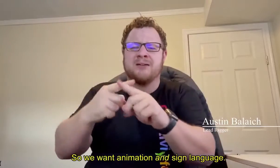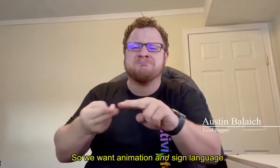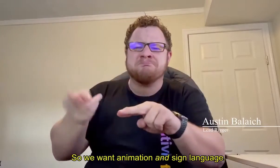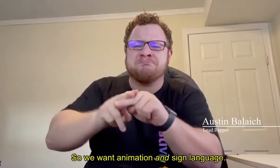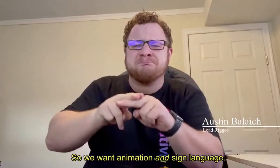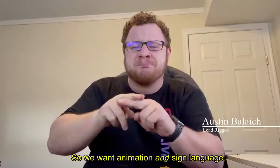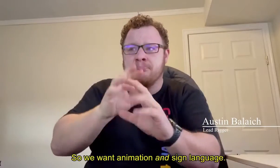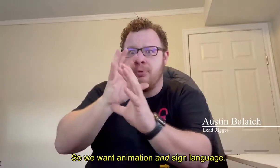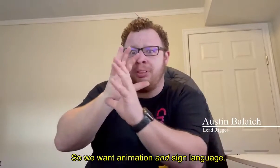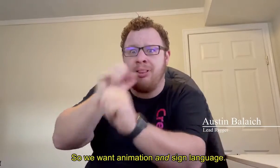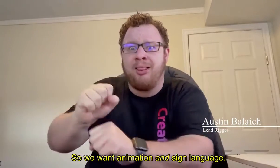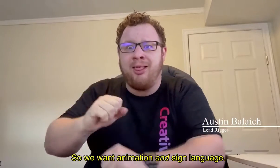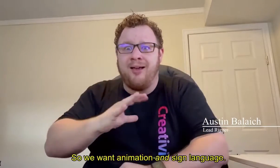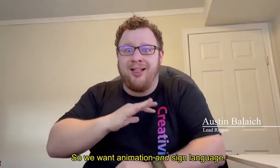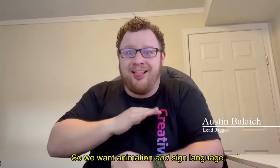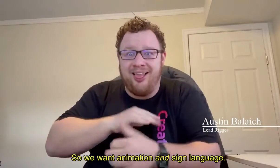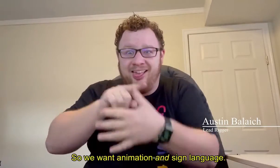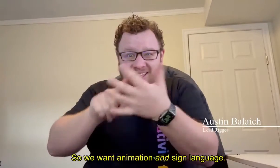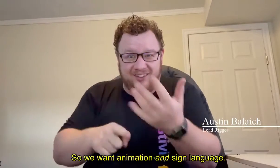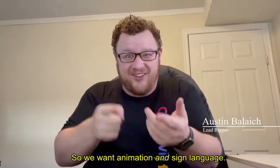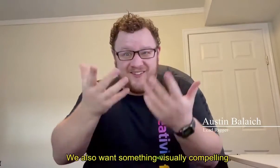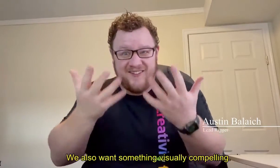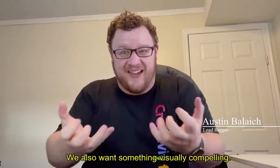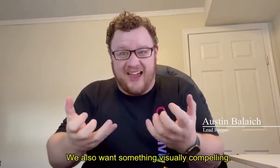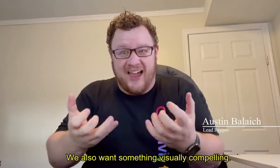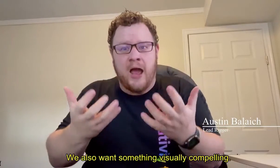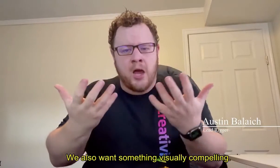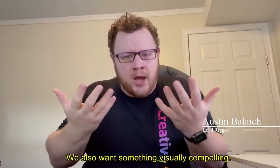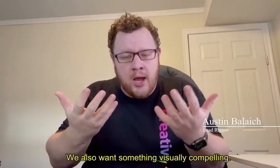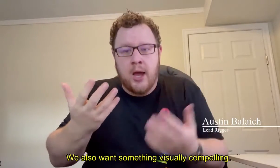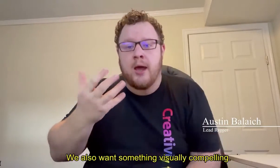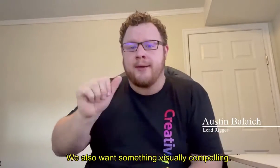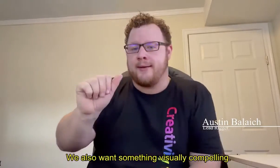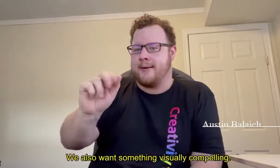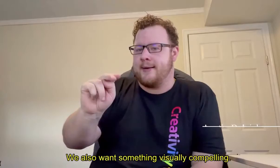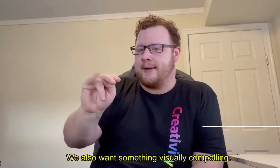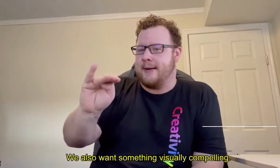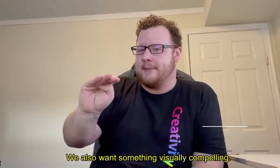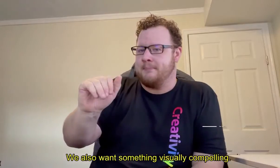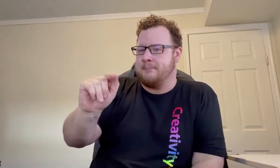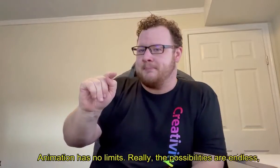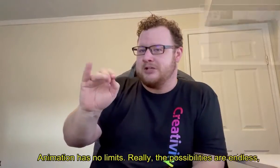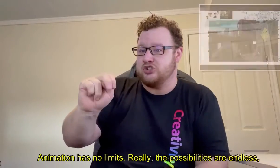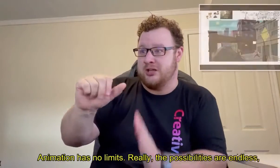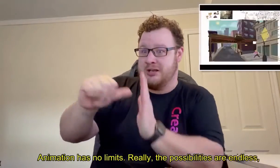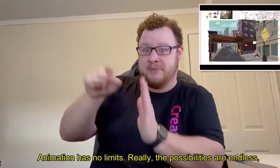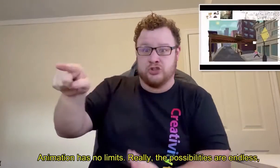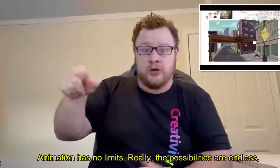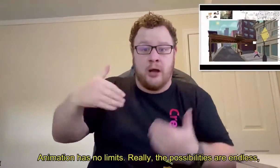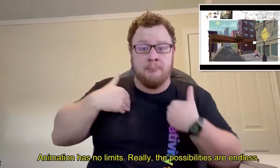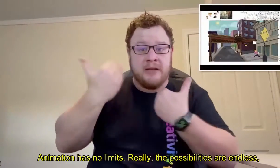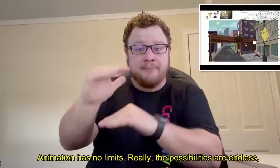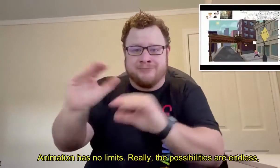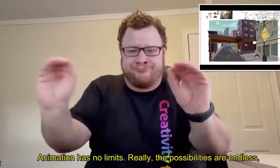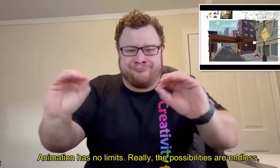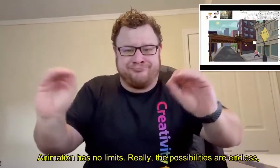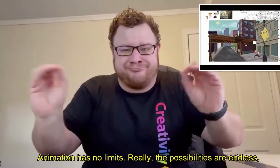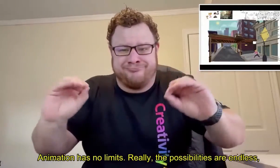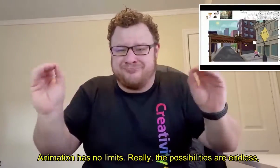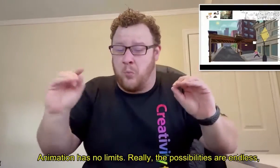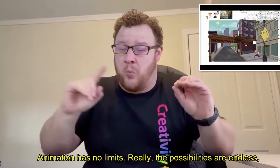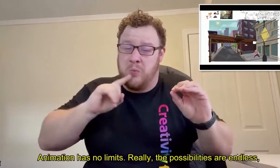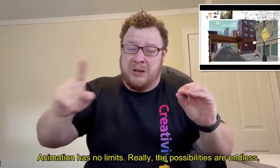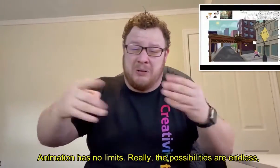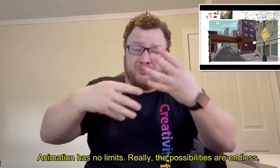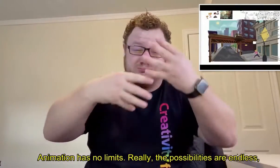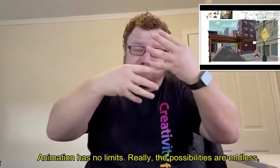So we want animation and sign language. We also want something visually compelling. Animation has no